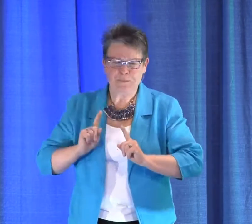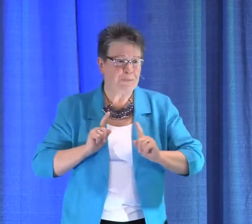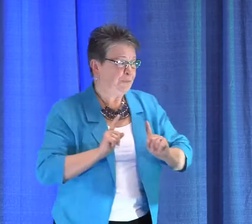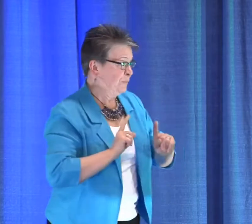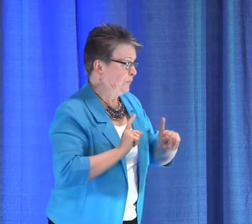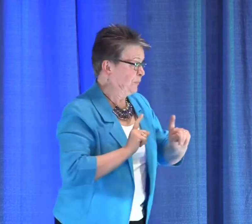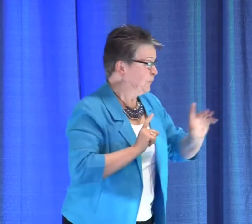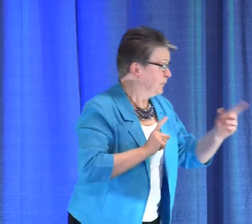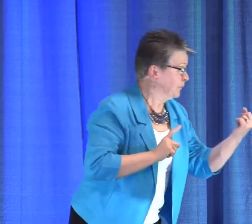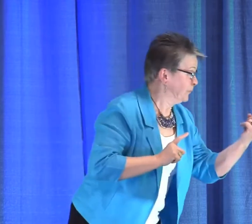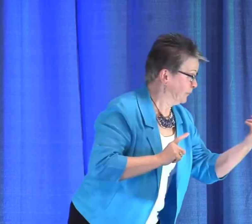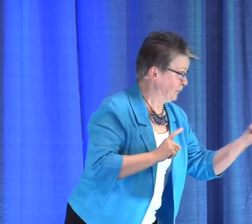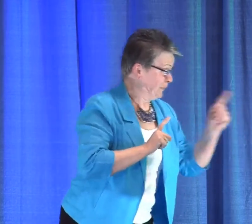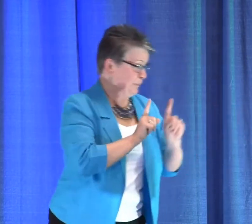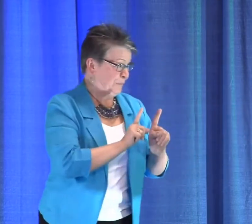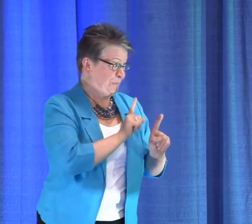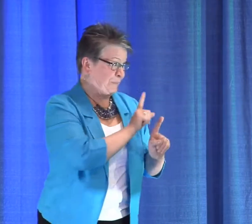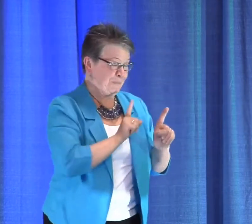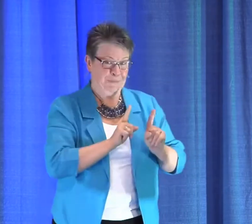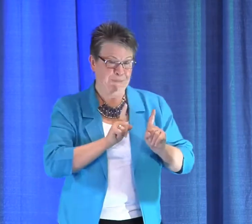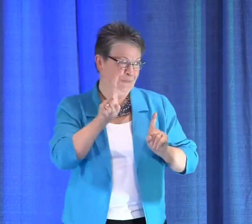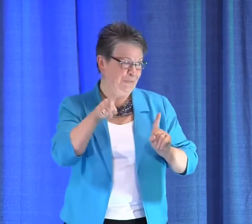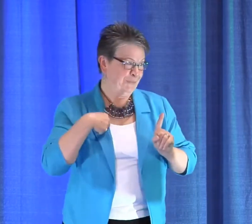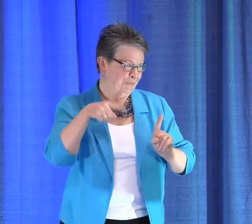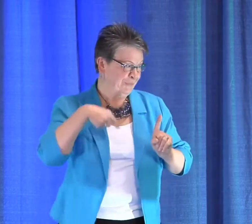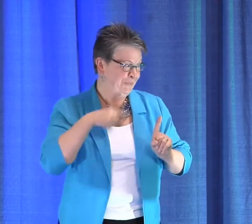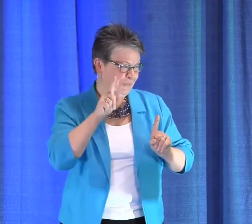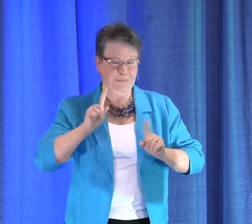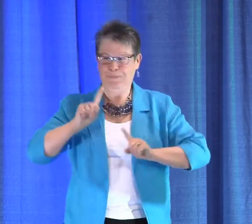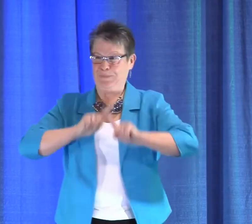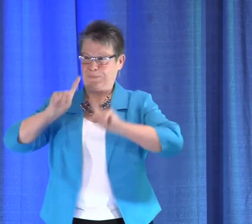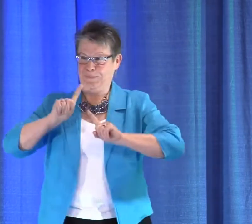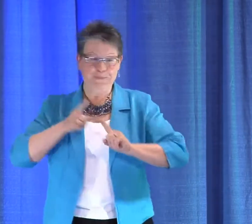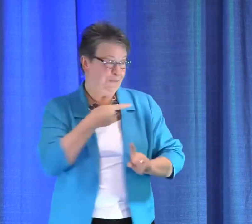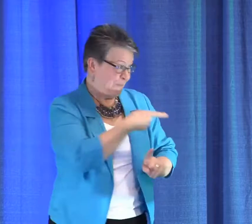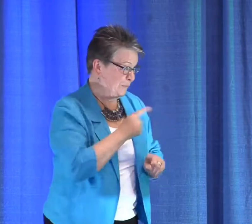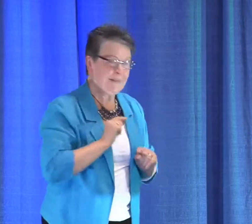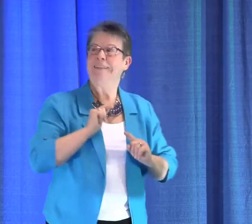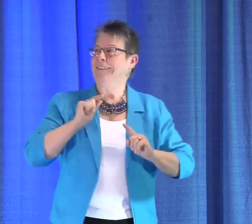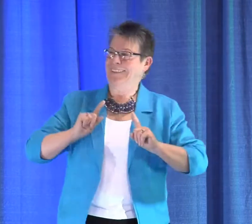If you only worry about that and you're making sure understanding's happening, it is important.